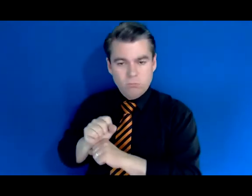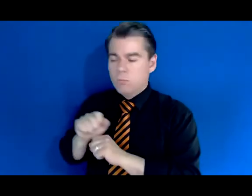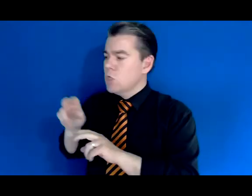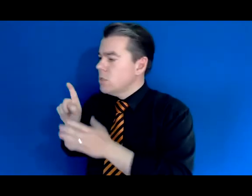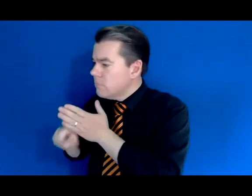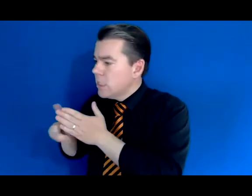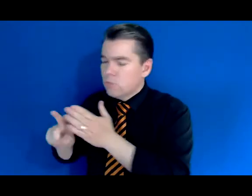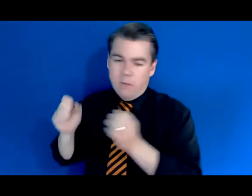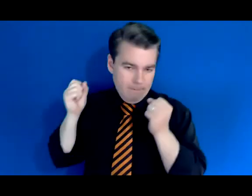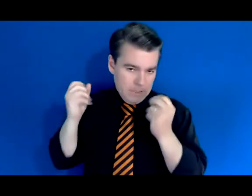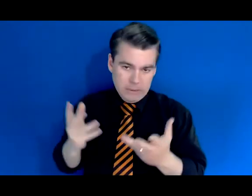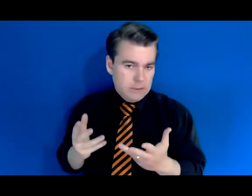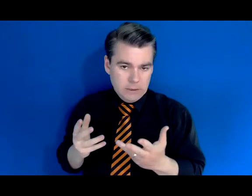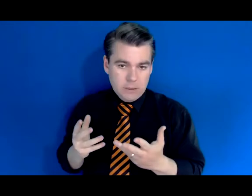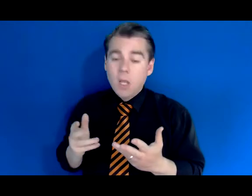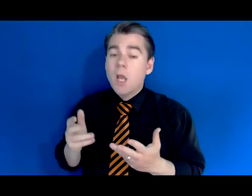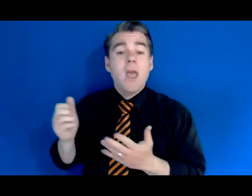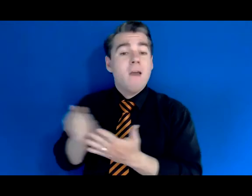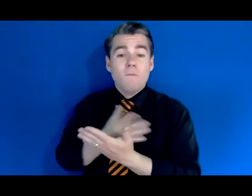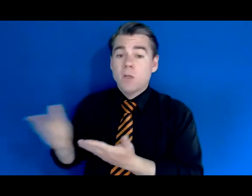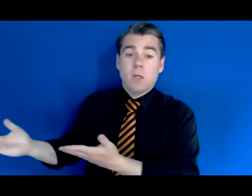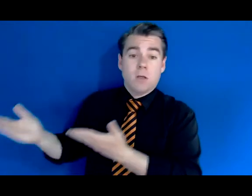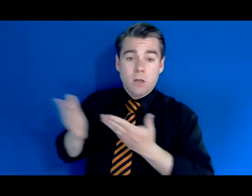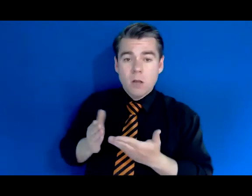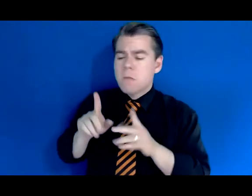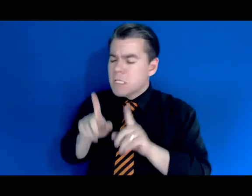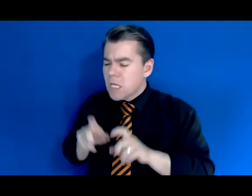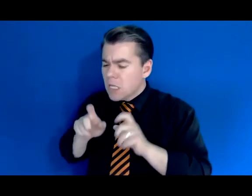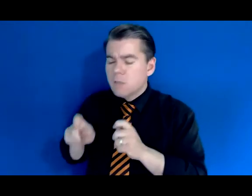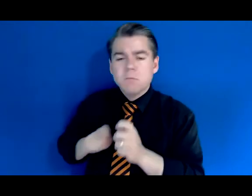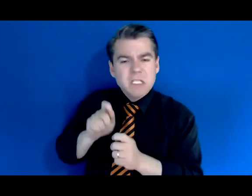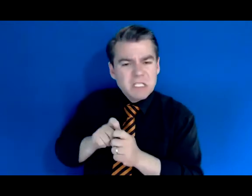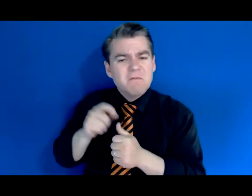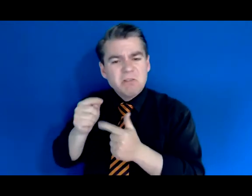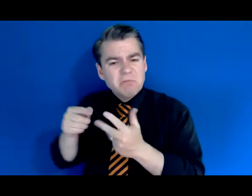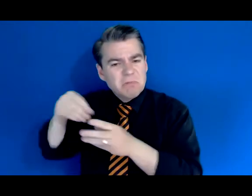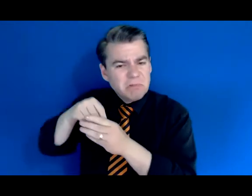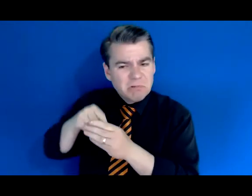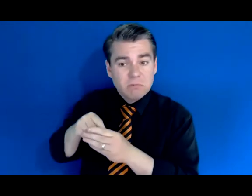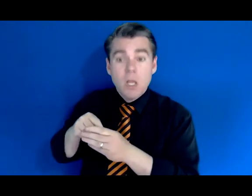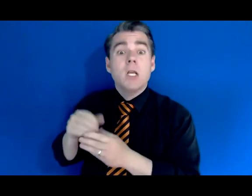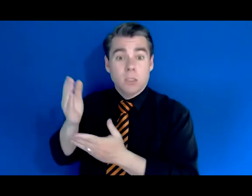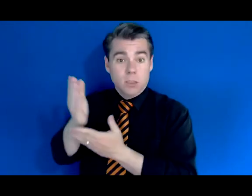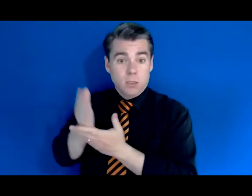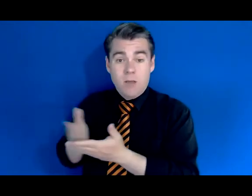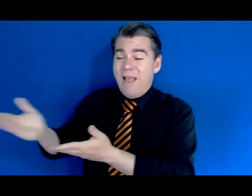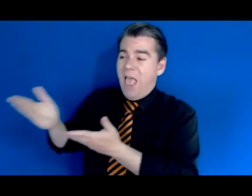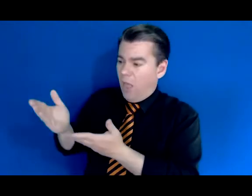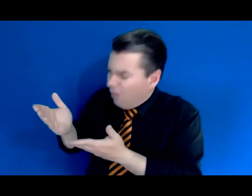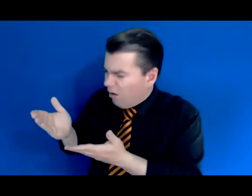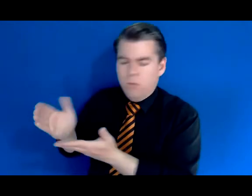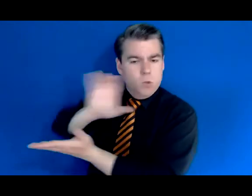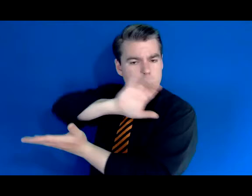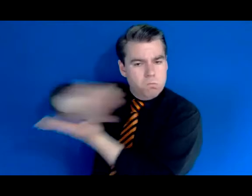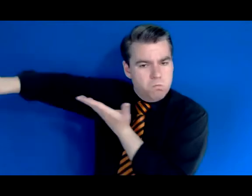tests everything that comes in for certain compounds, and he has actually rejected entire deliveries before.